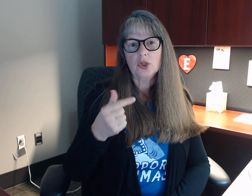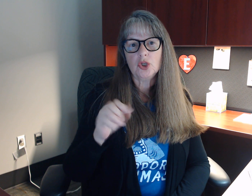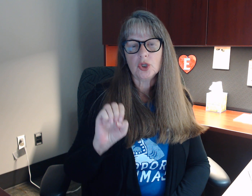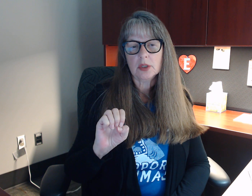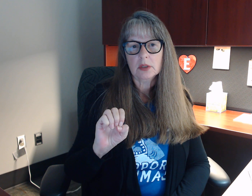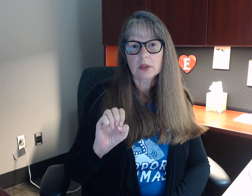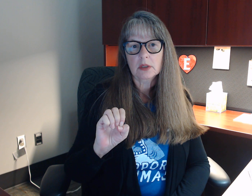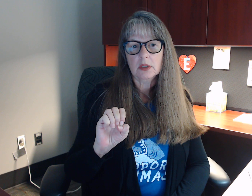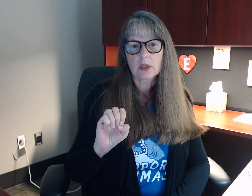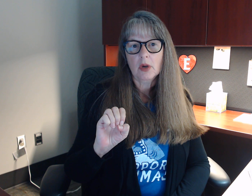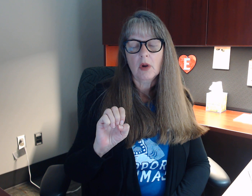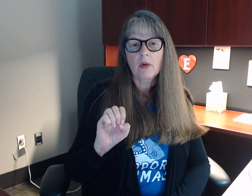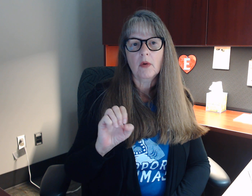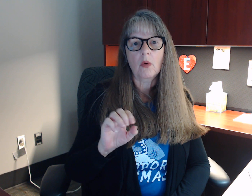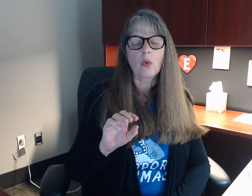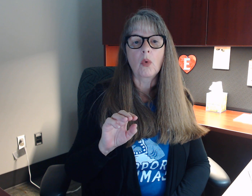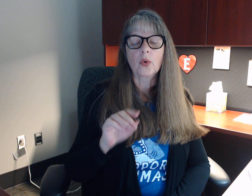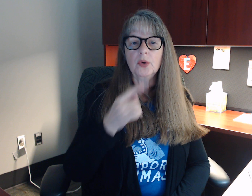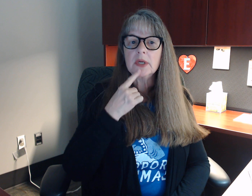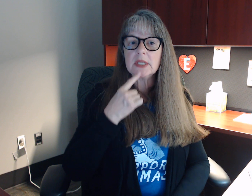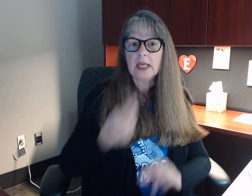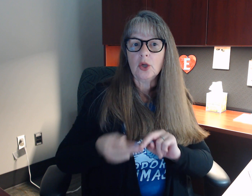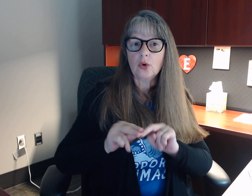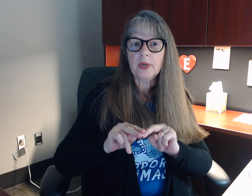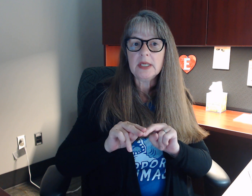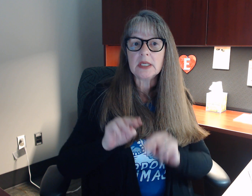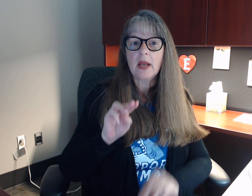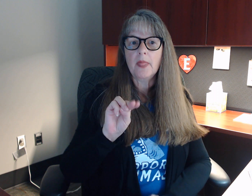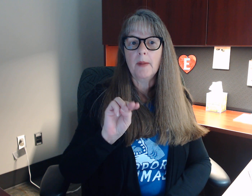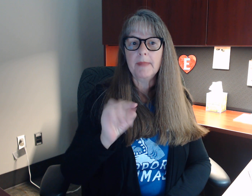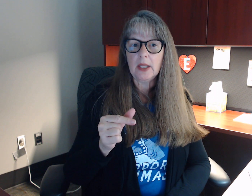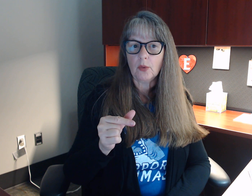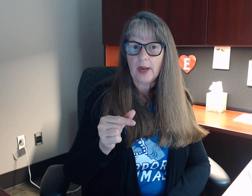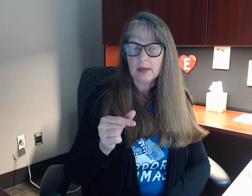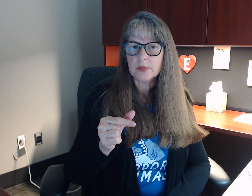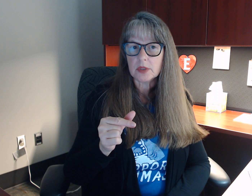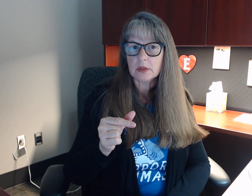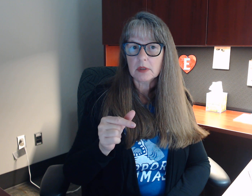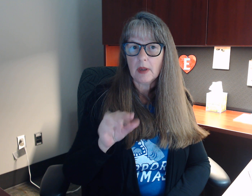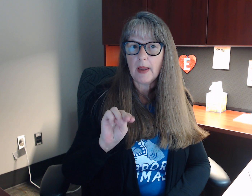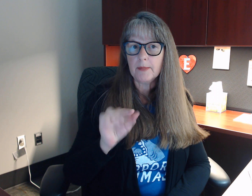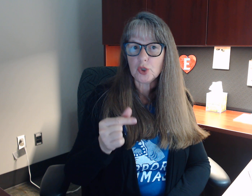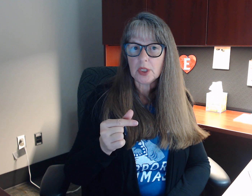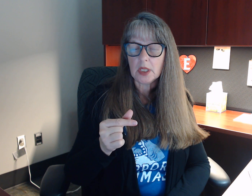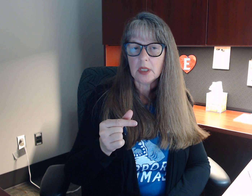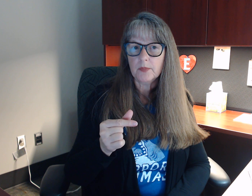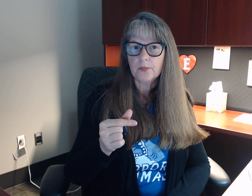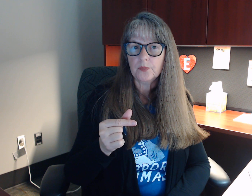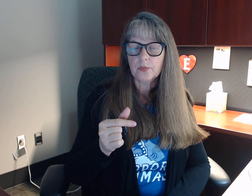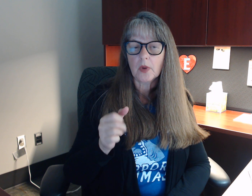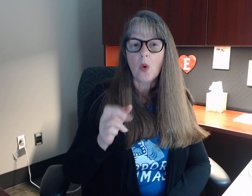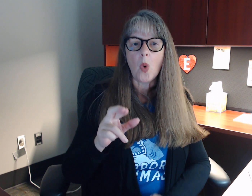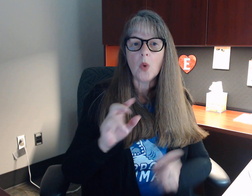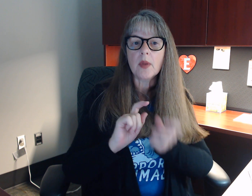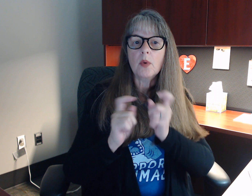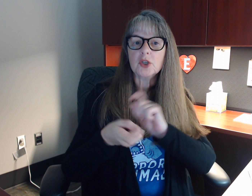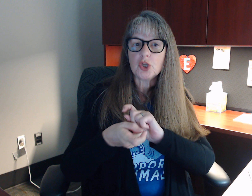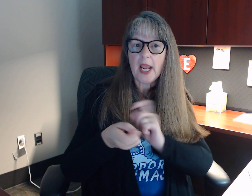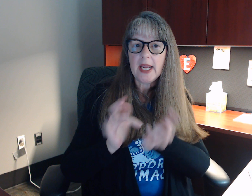dosage, or you can say increase the milligrams, mg, or they want to change